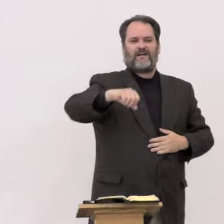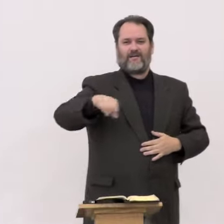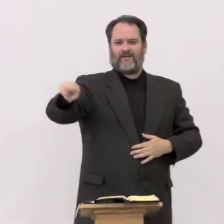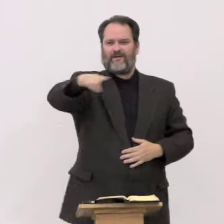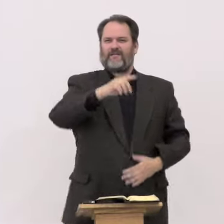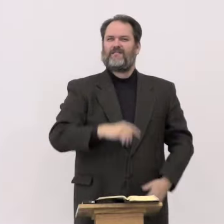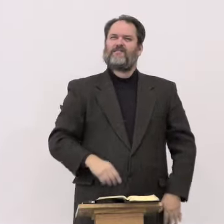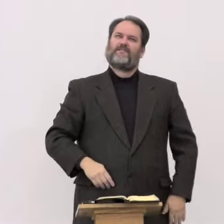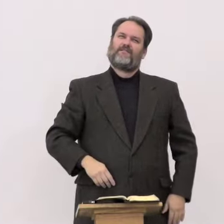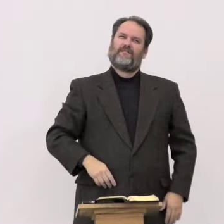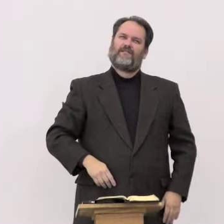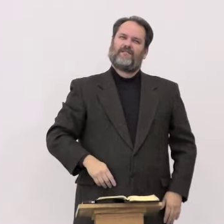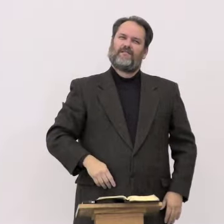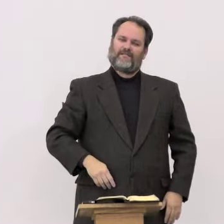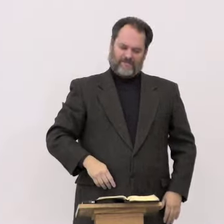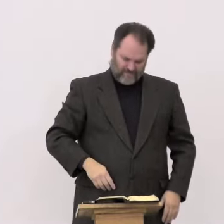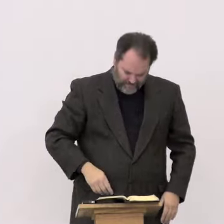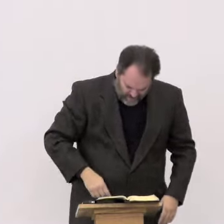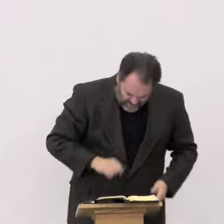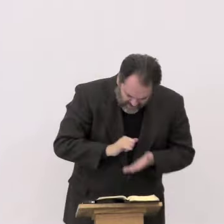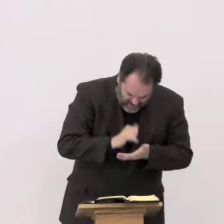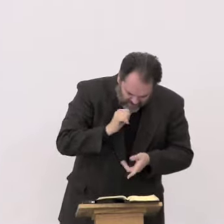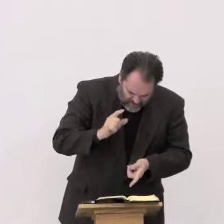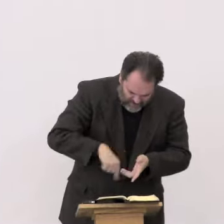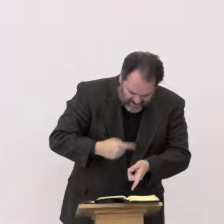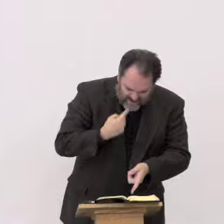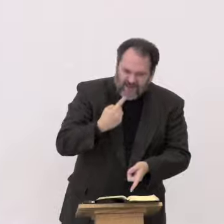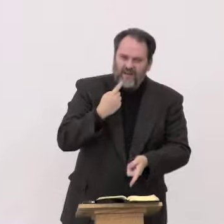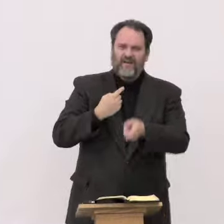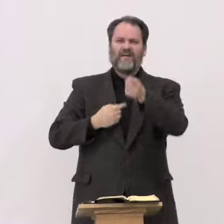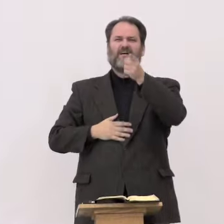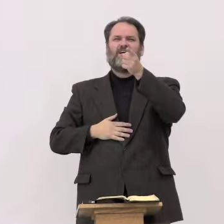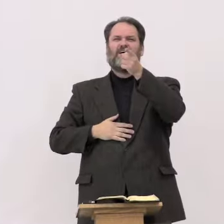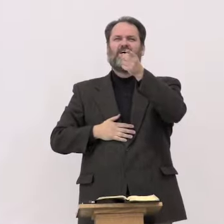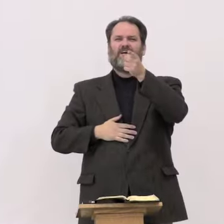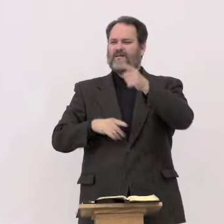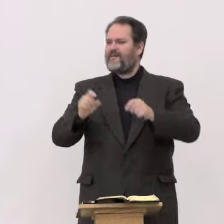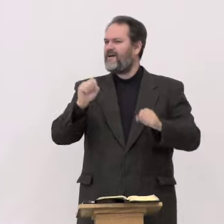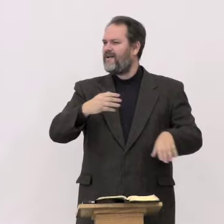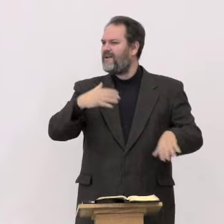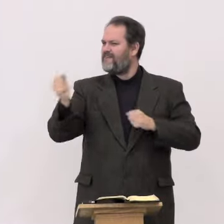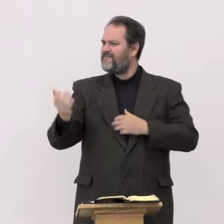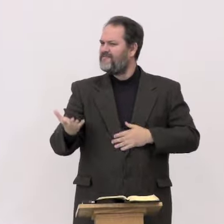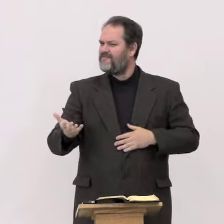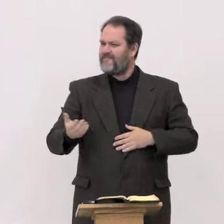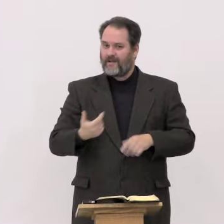blind person is innocent, and they are fine. They can go to